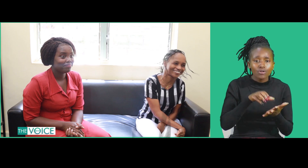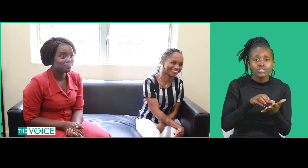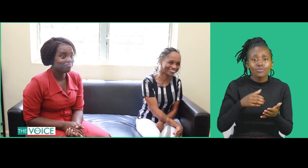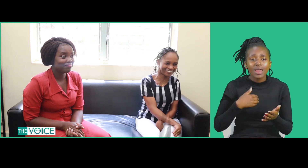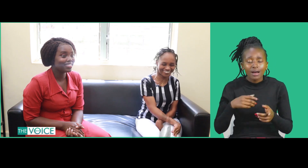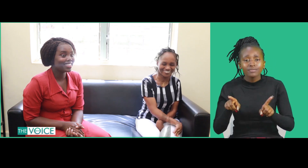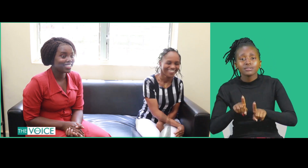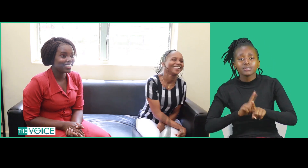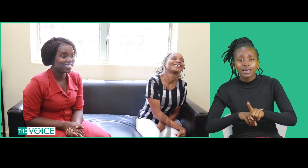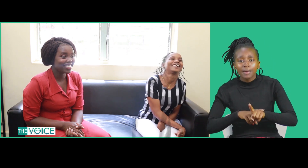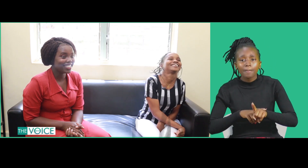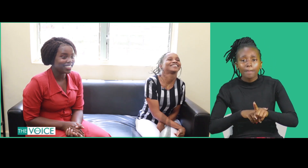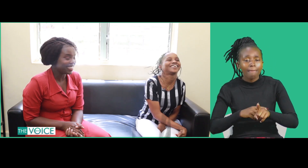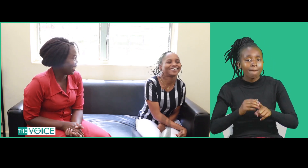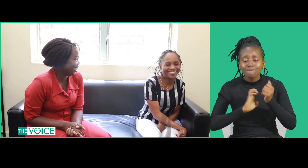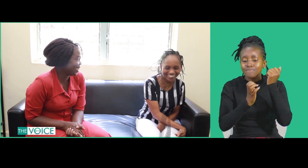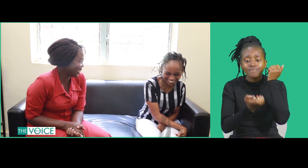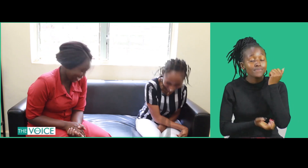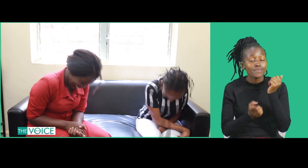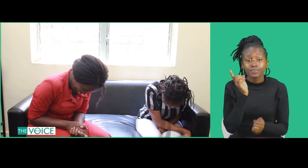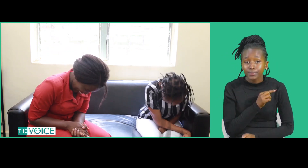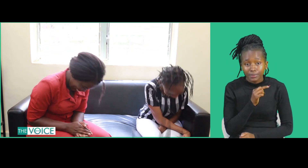Why? Now